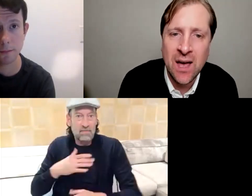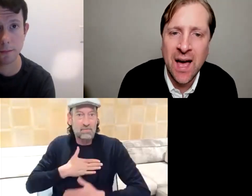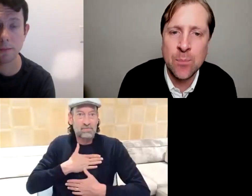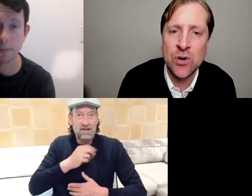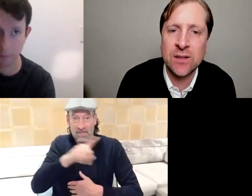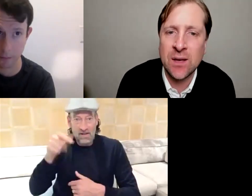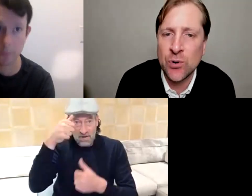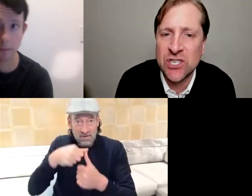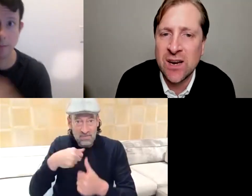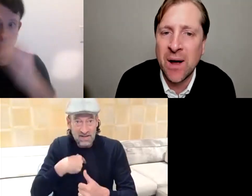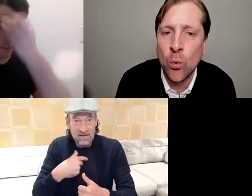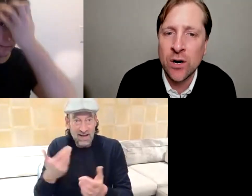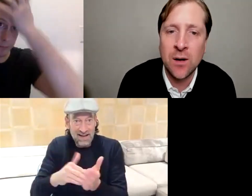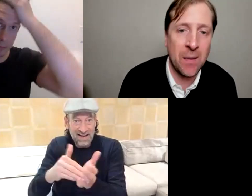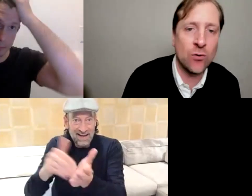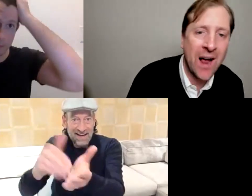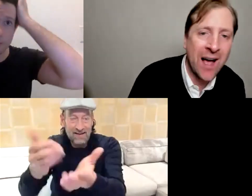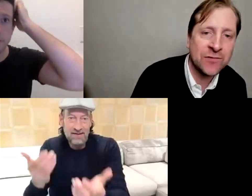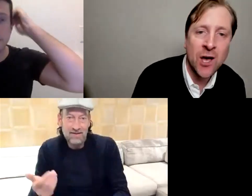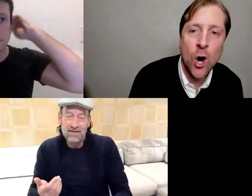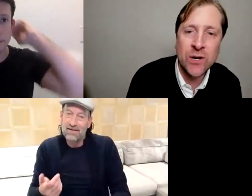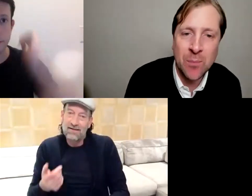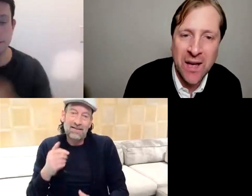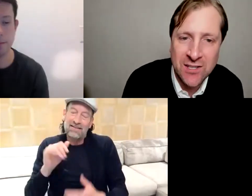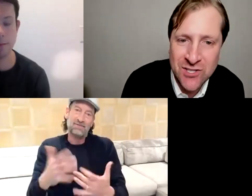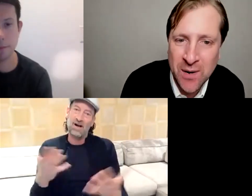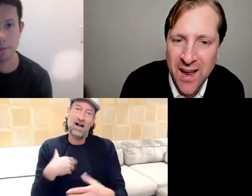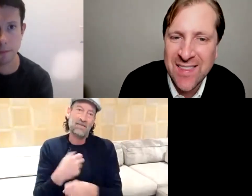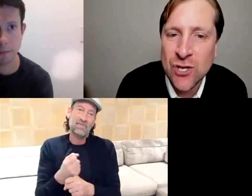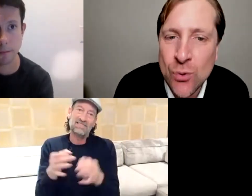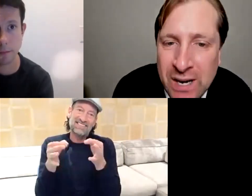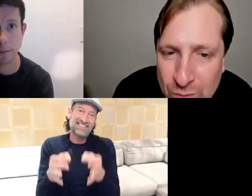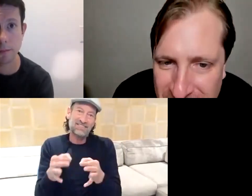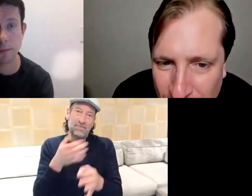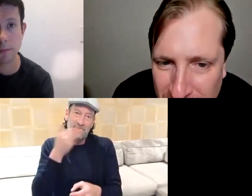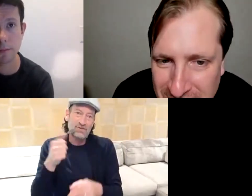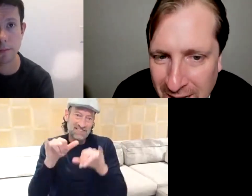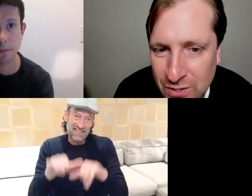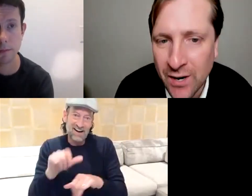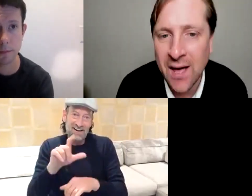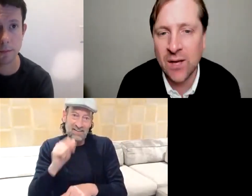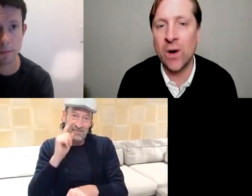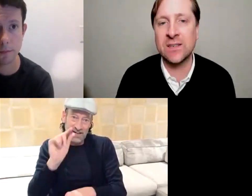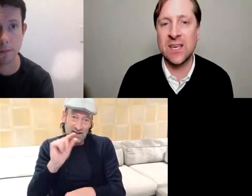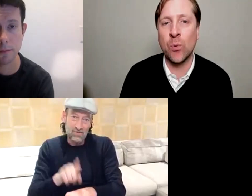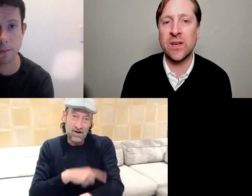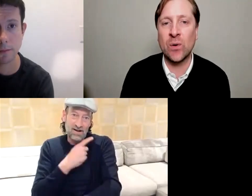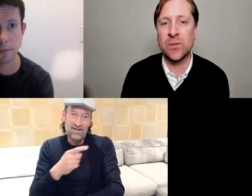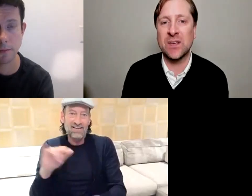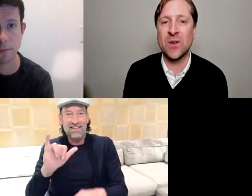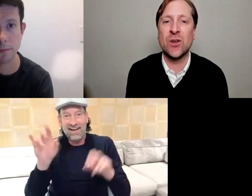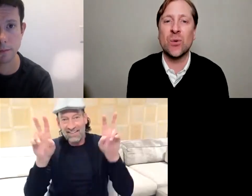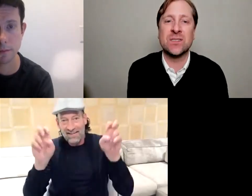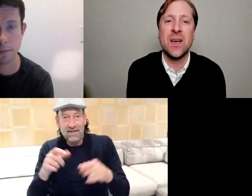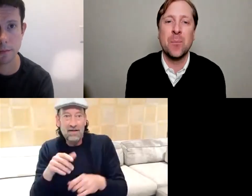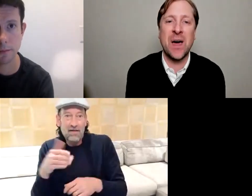committed. I appreciated my work, my craft, honing my instrument, and they knew that I was a serious actor and they wanted to keep working with me.